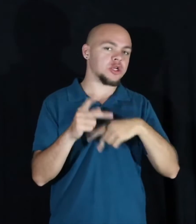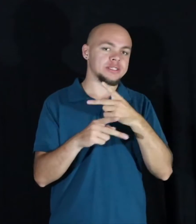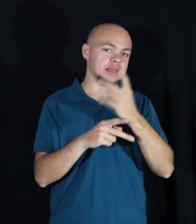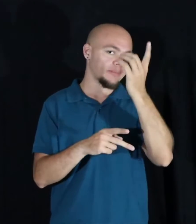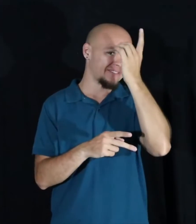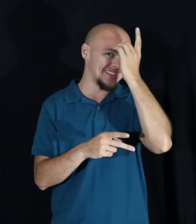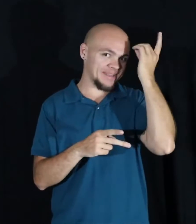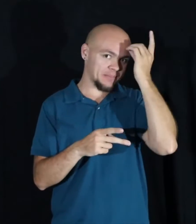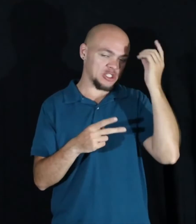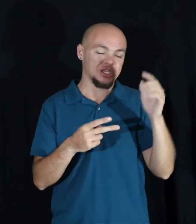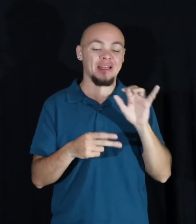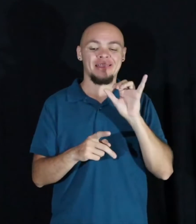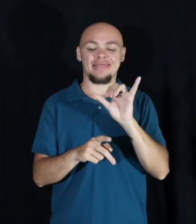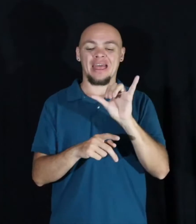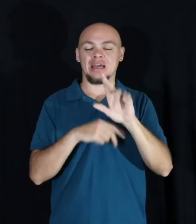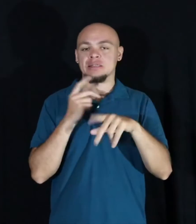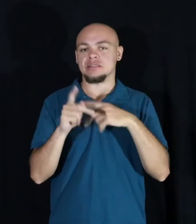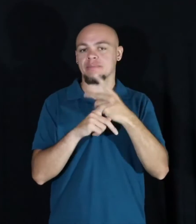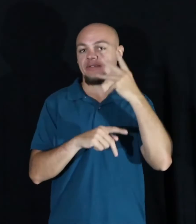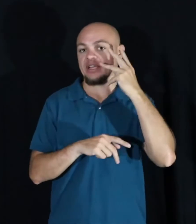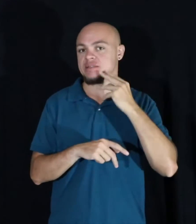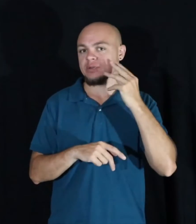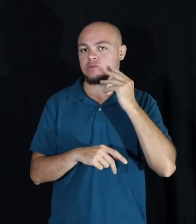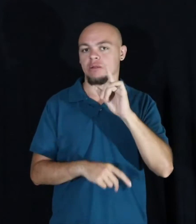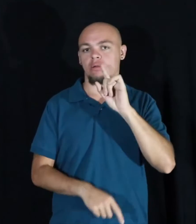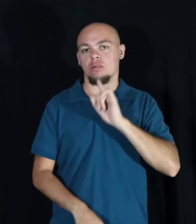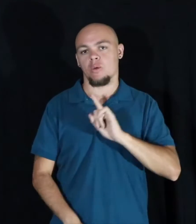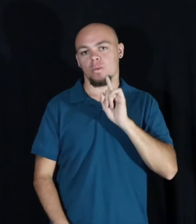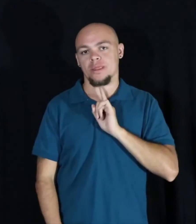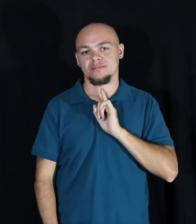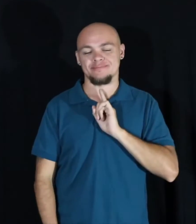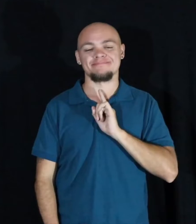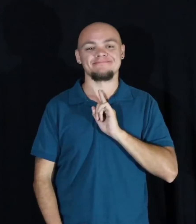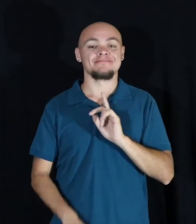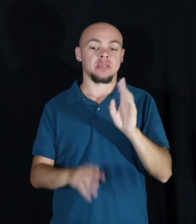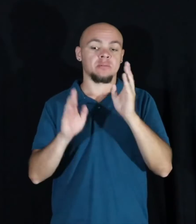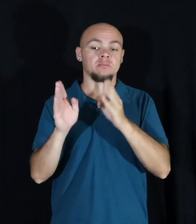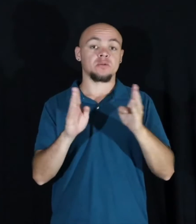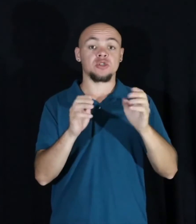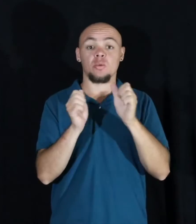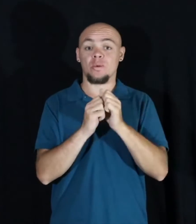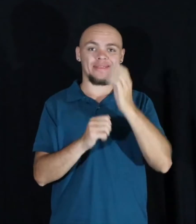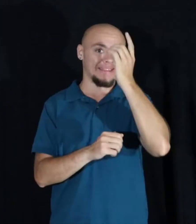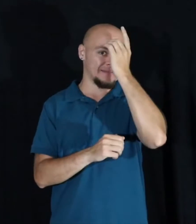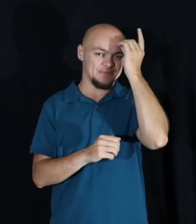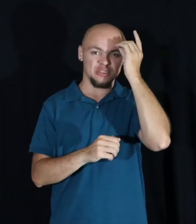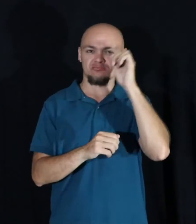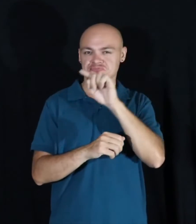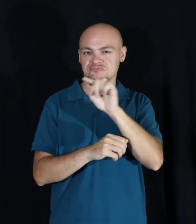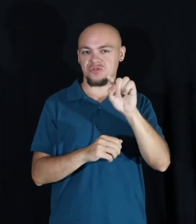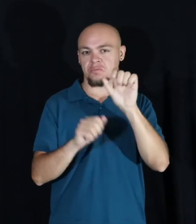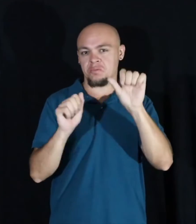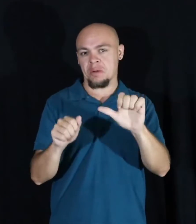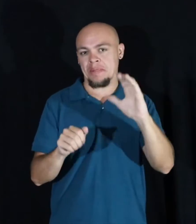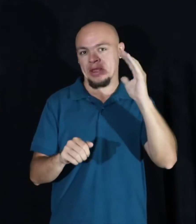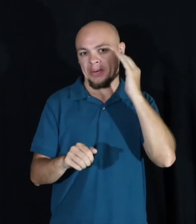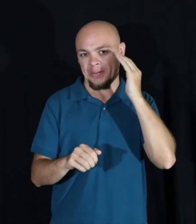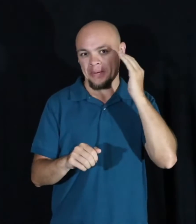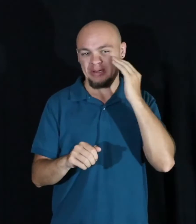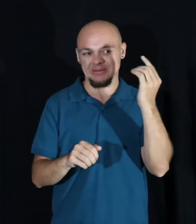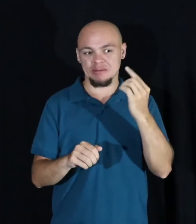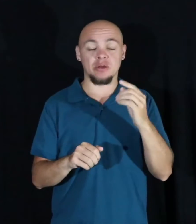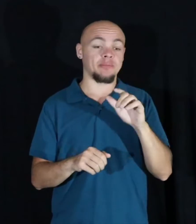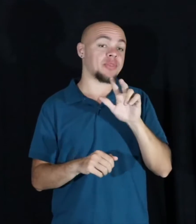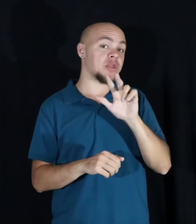lonely experience. We probably all know someone who's lived with dementia. I've worked in this field for 35 years and